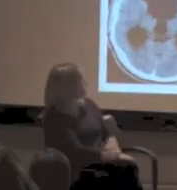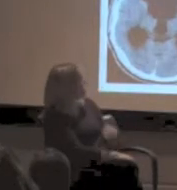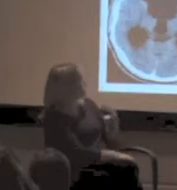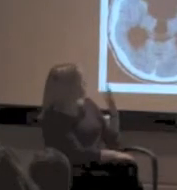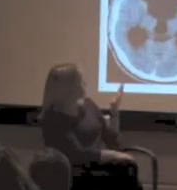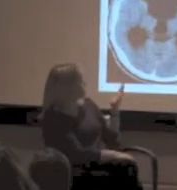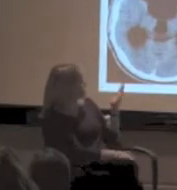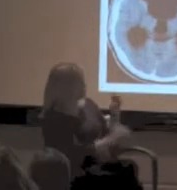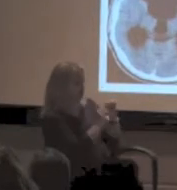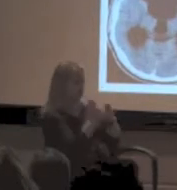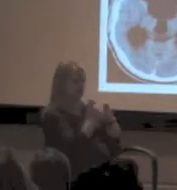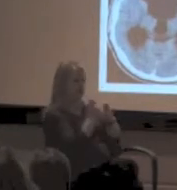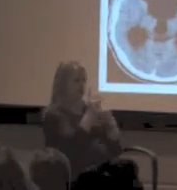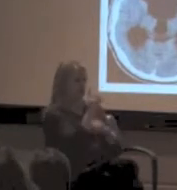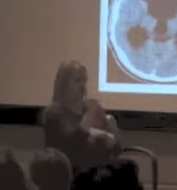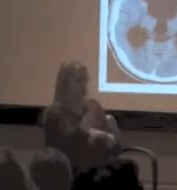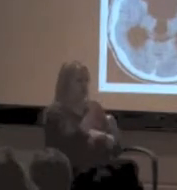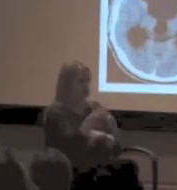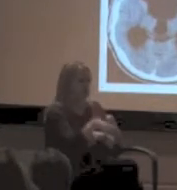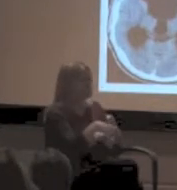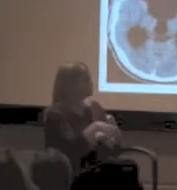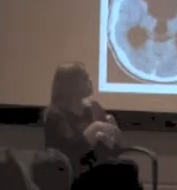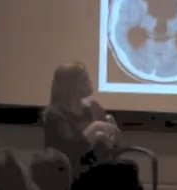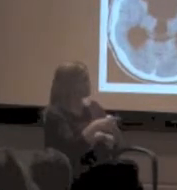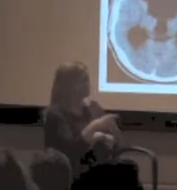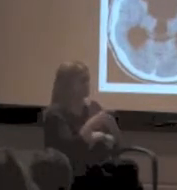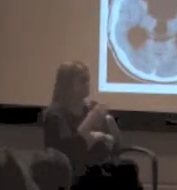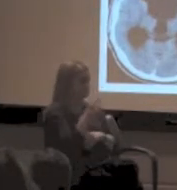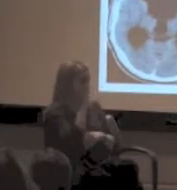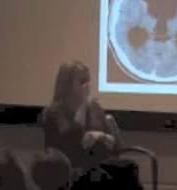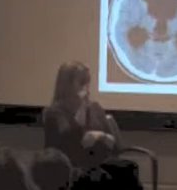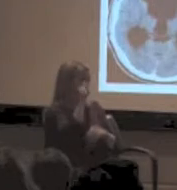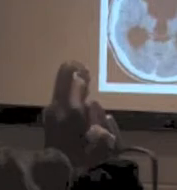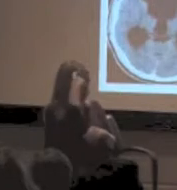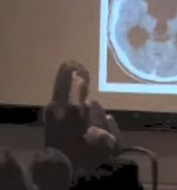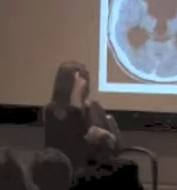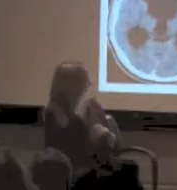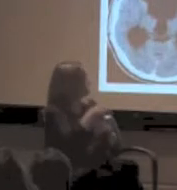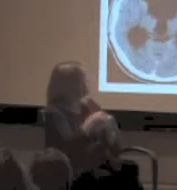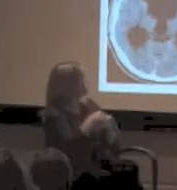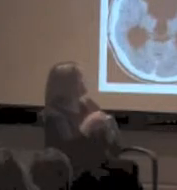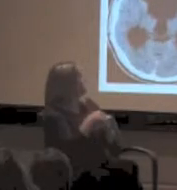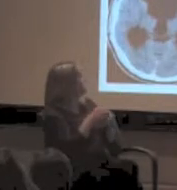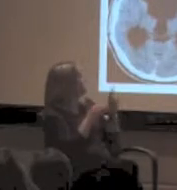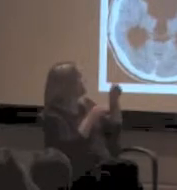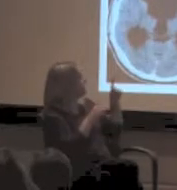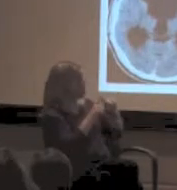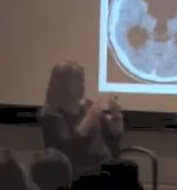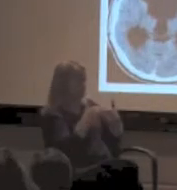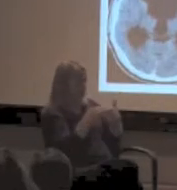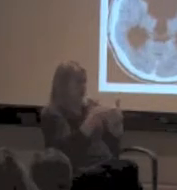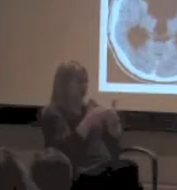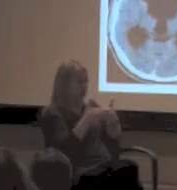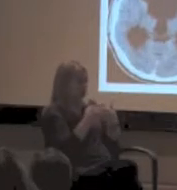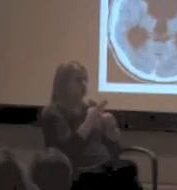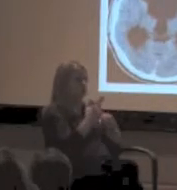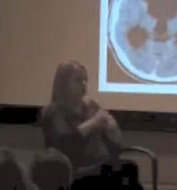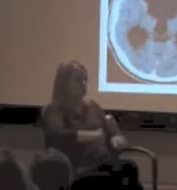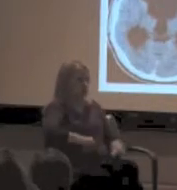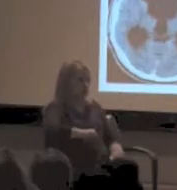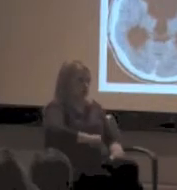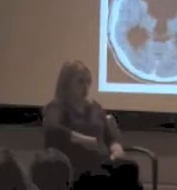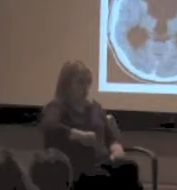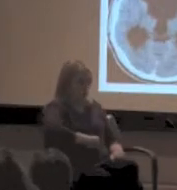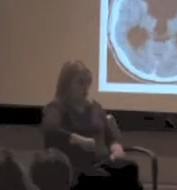So how do we make the diagnosis radiologically? This slide is mostly for the last thing, but babies, we try to use ultrasounds as